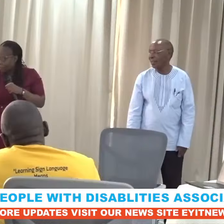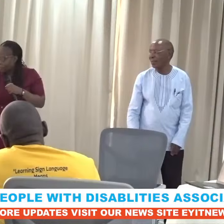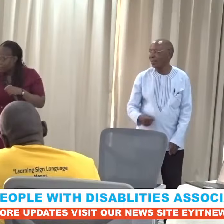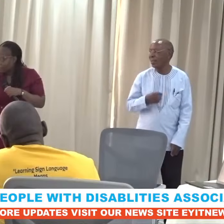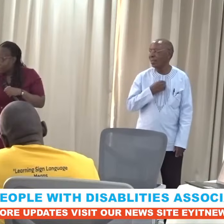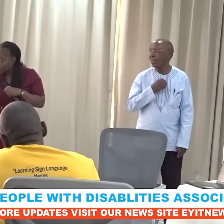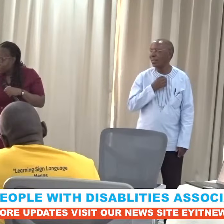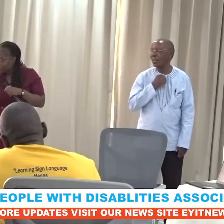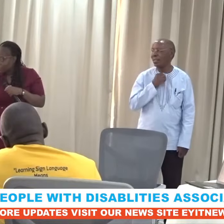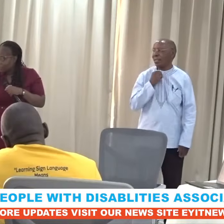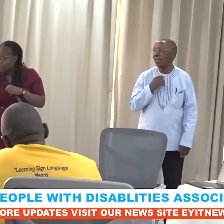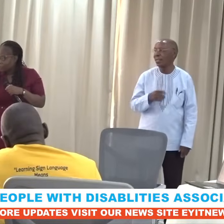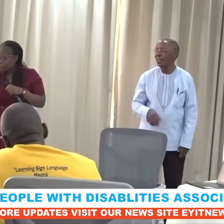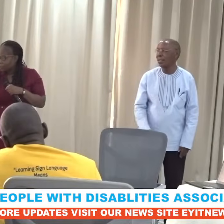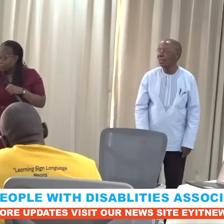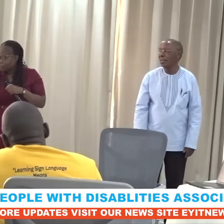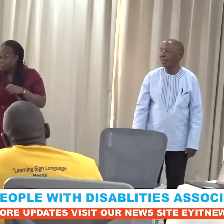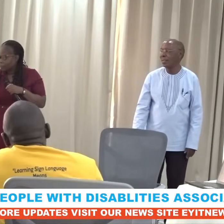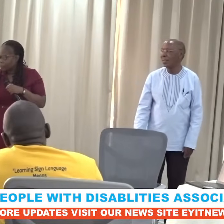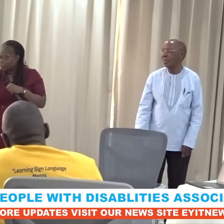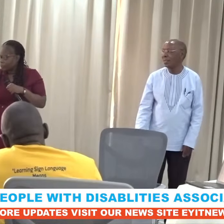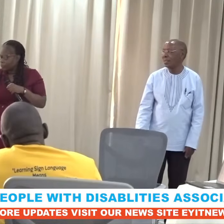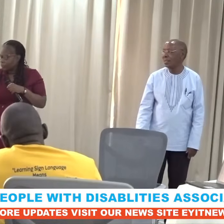They're not around. The rest are not around.